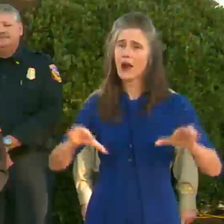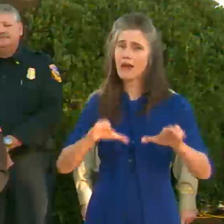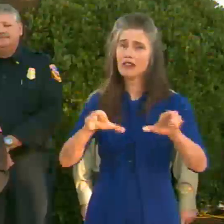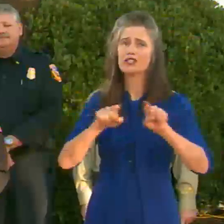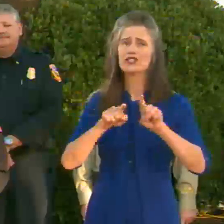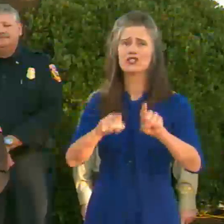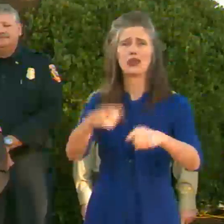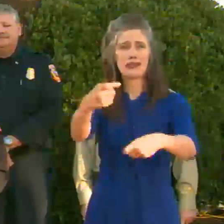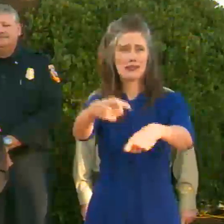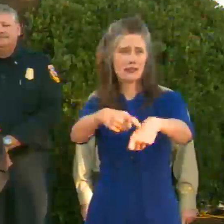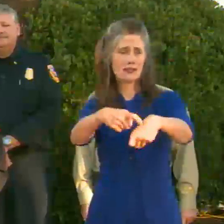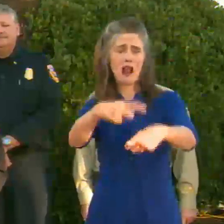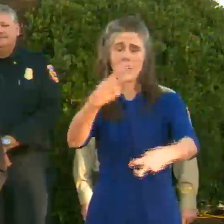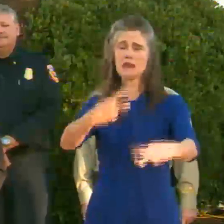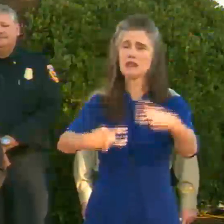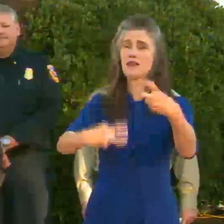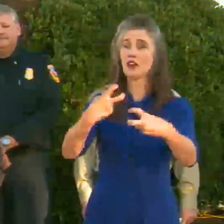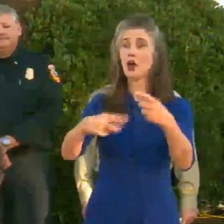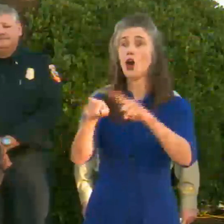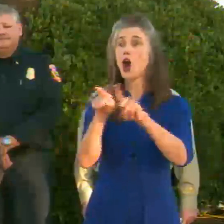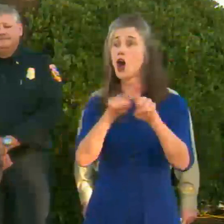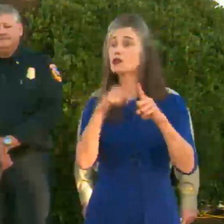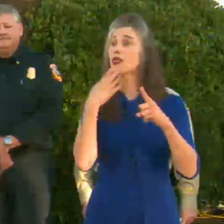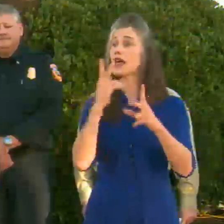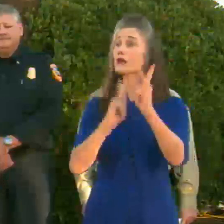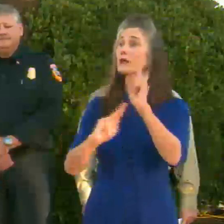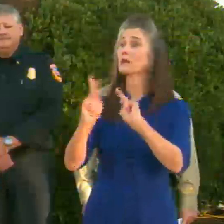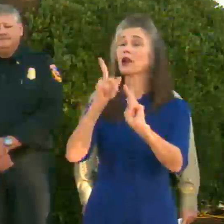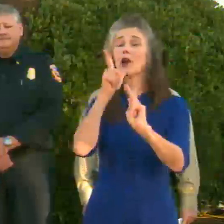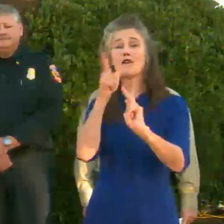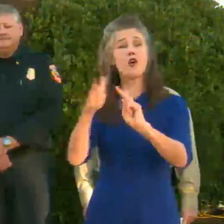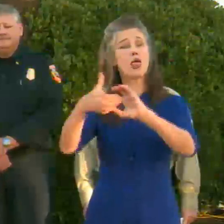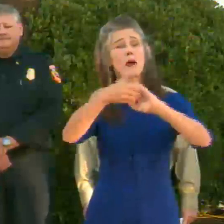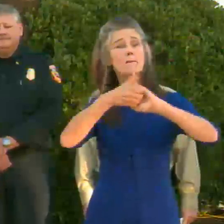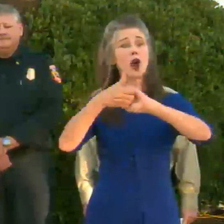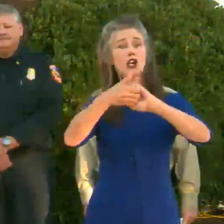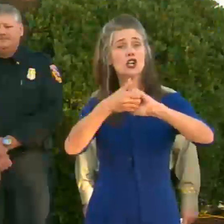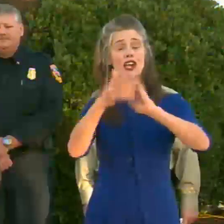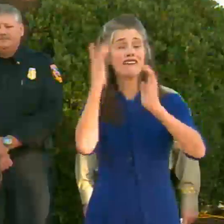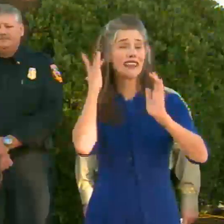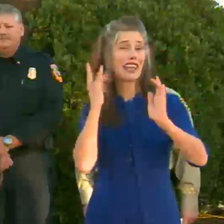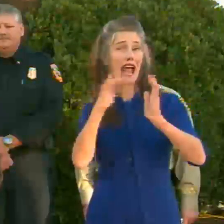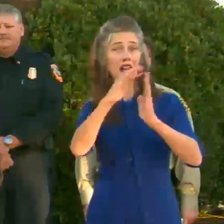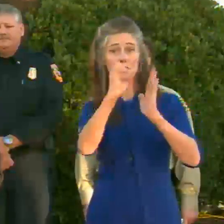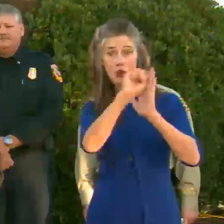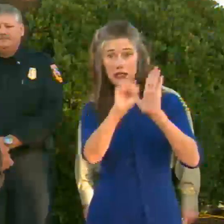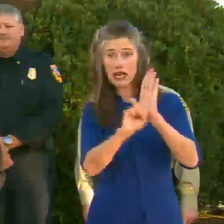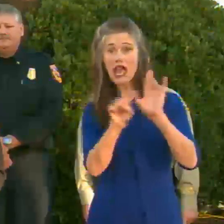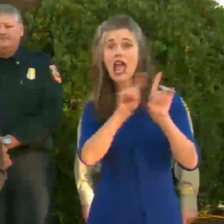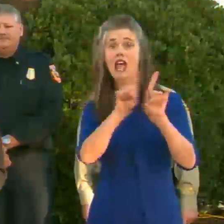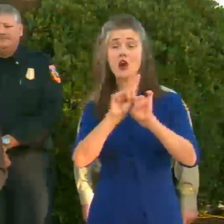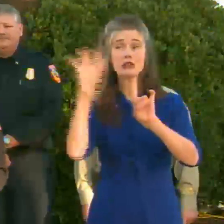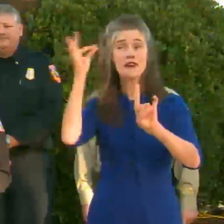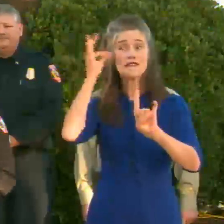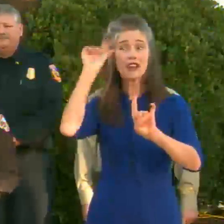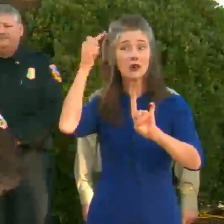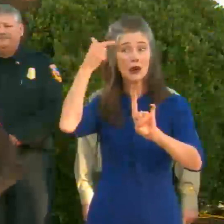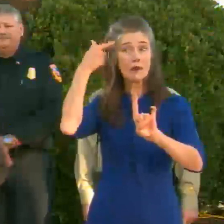our partners from throughout the state of California and in our federal government for their support of our response. Thank